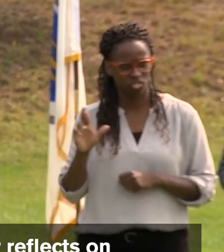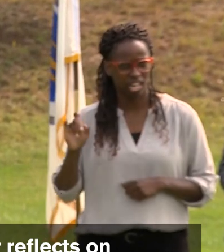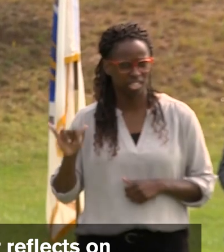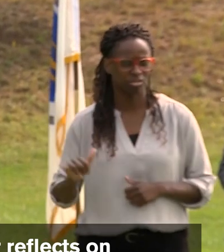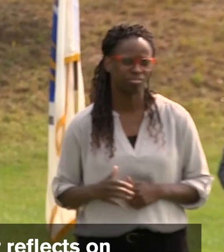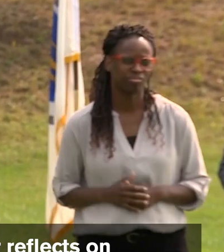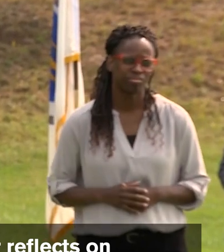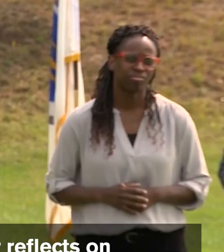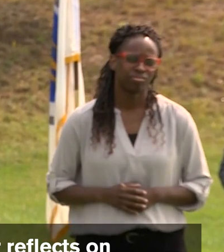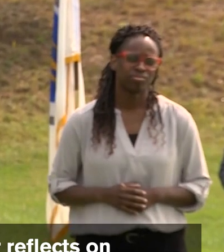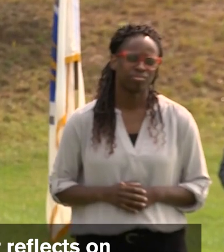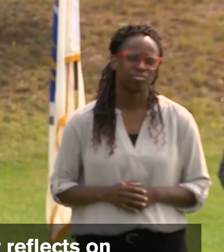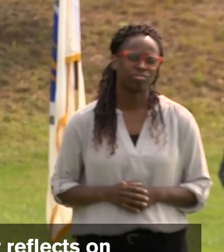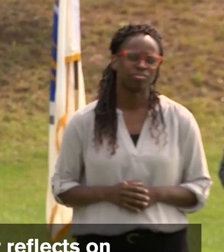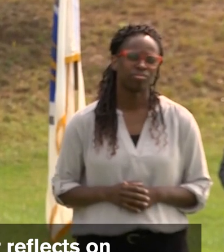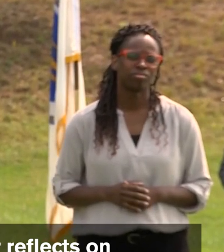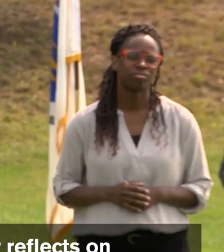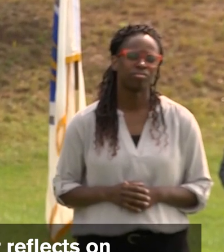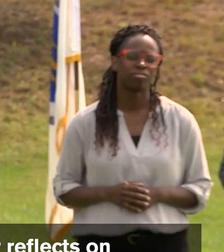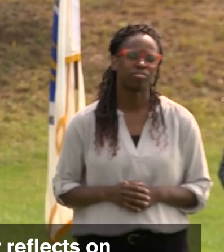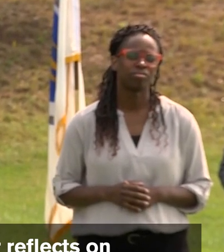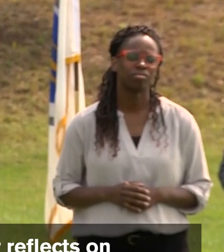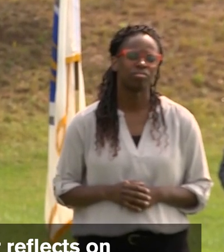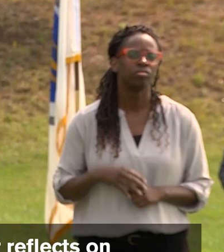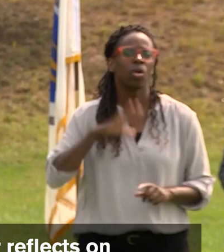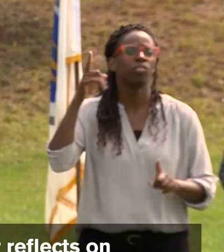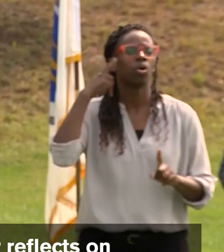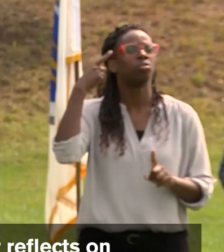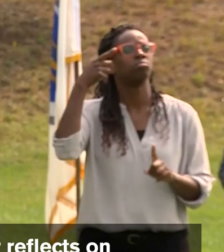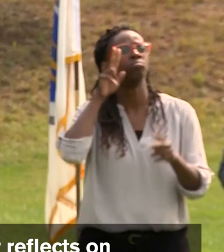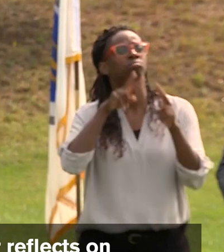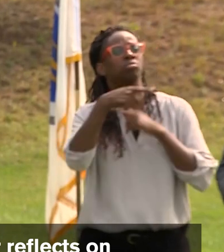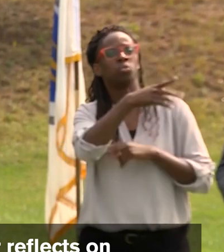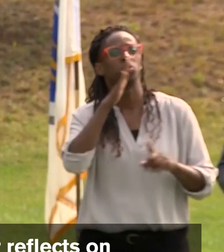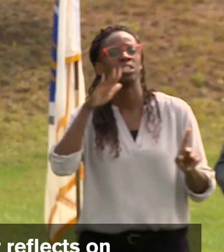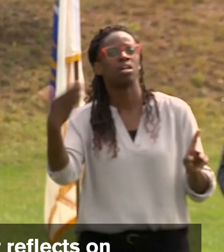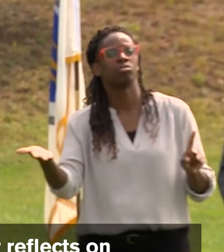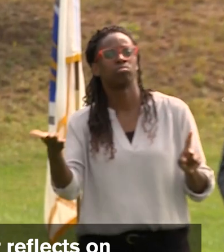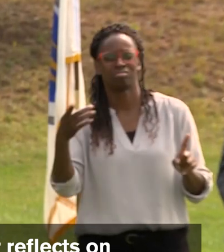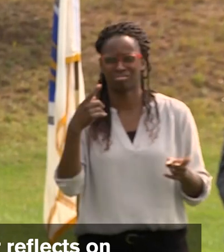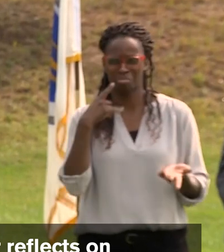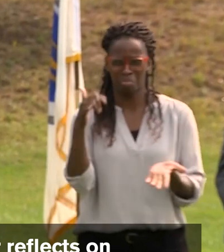was a preposterous notion if you knew him.